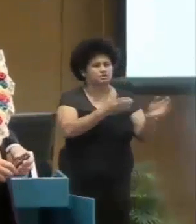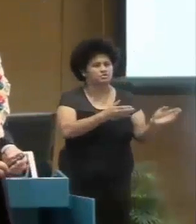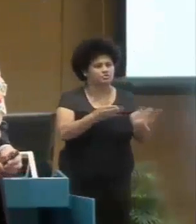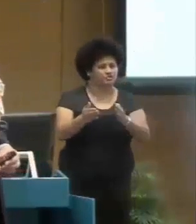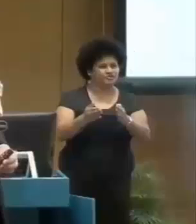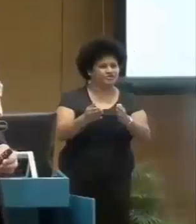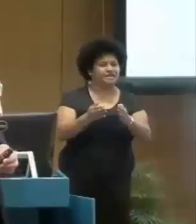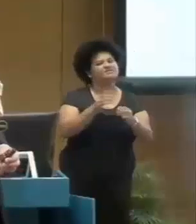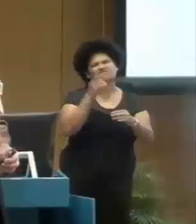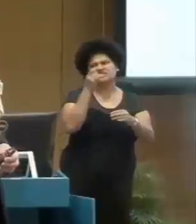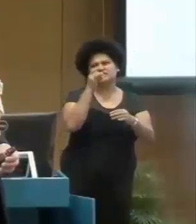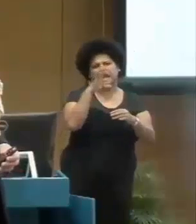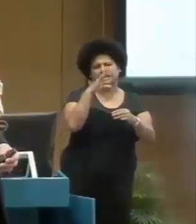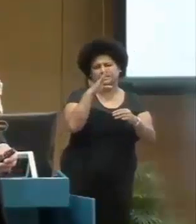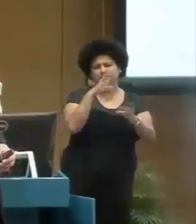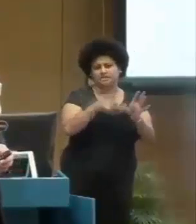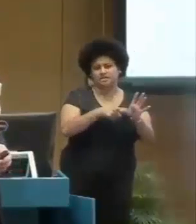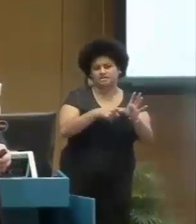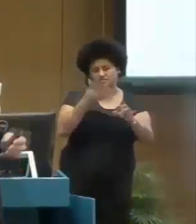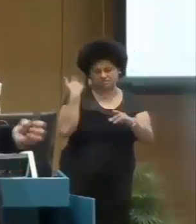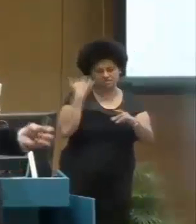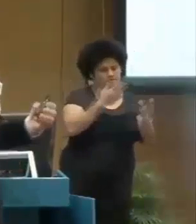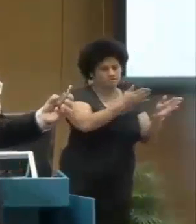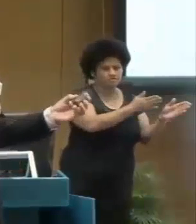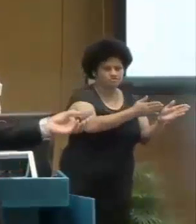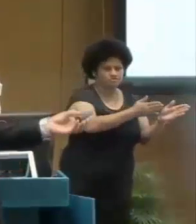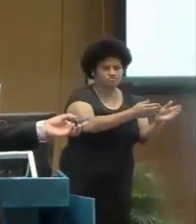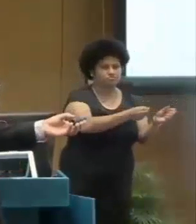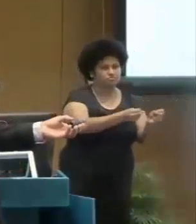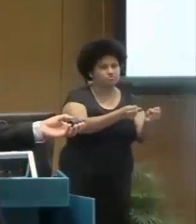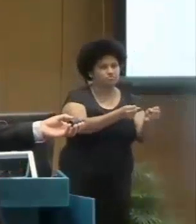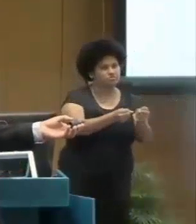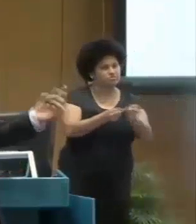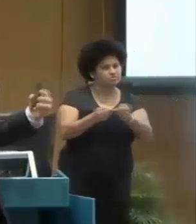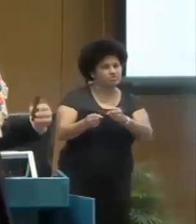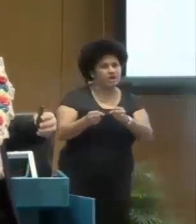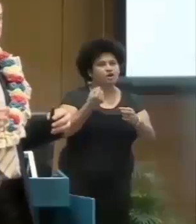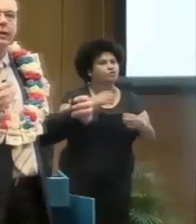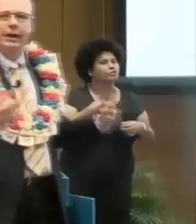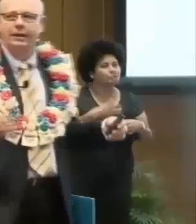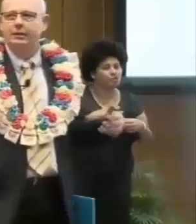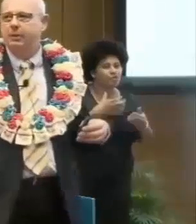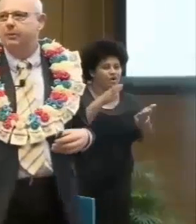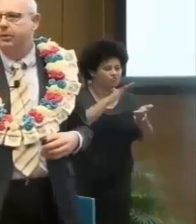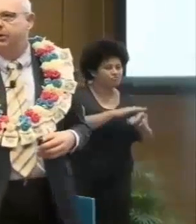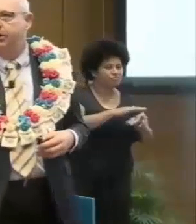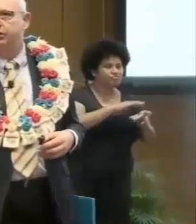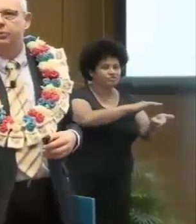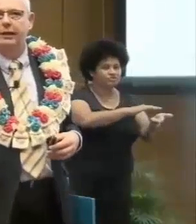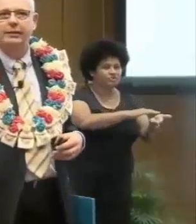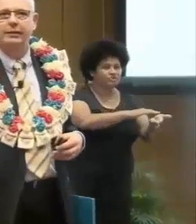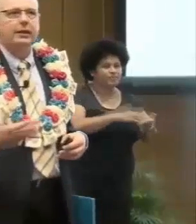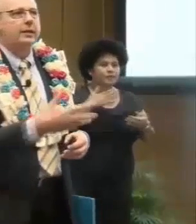online space. So no longer do we want to have all that material online. We actually want to engage people in the